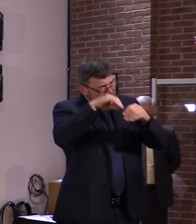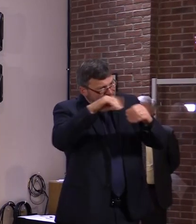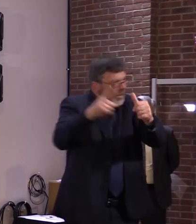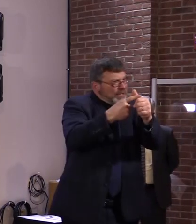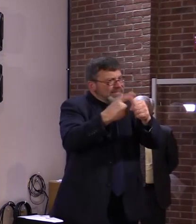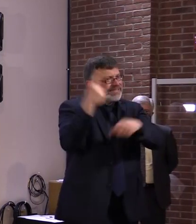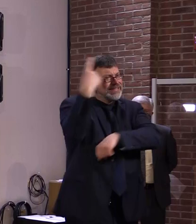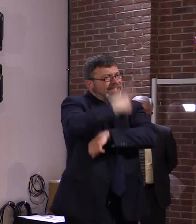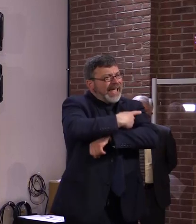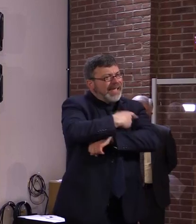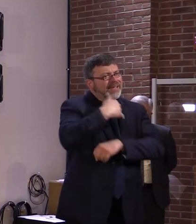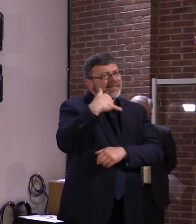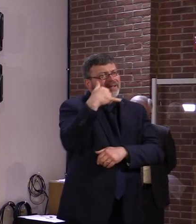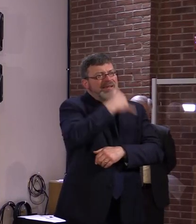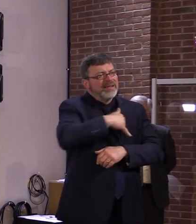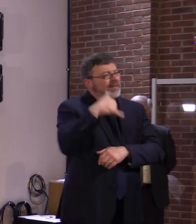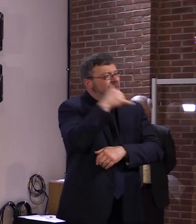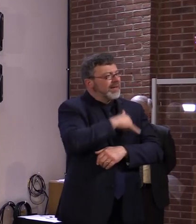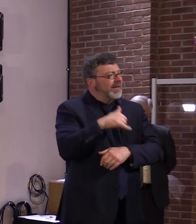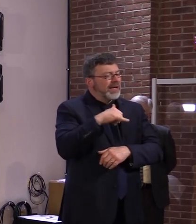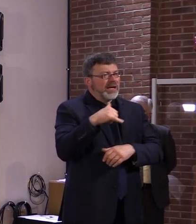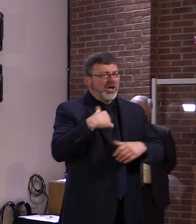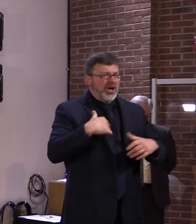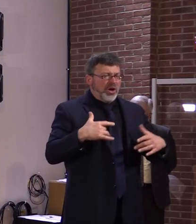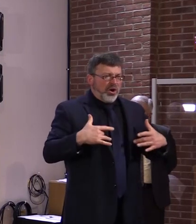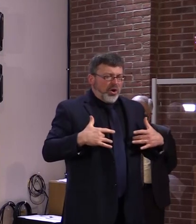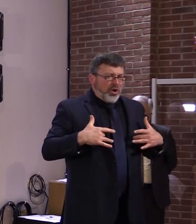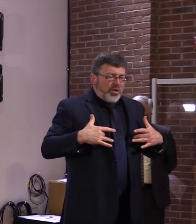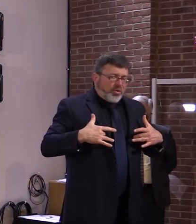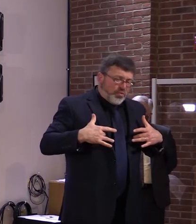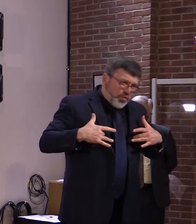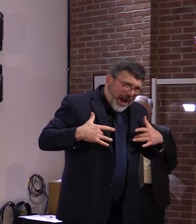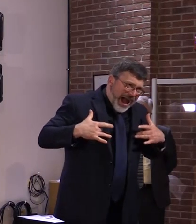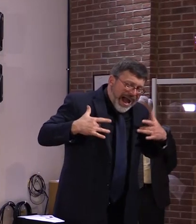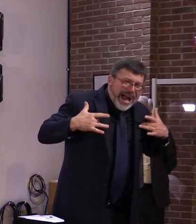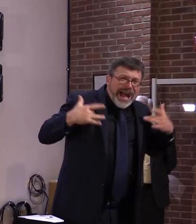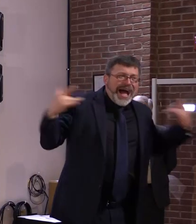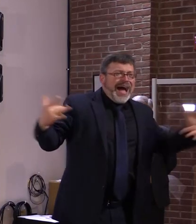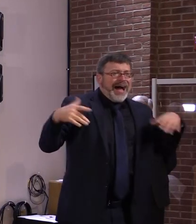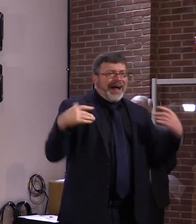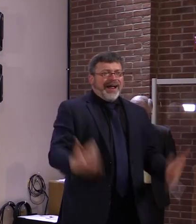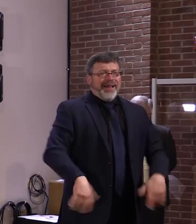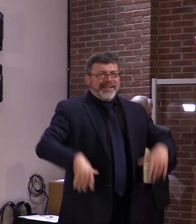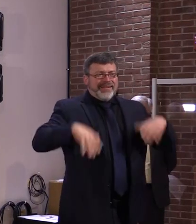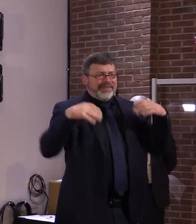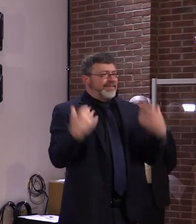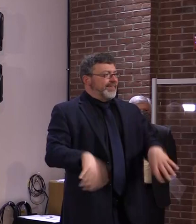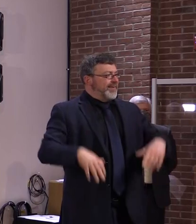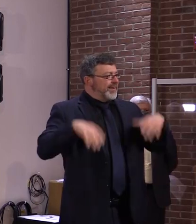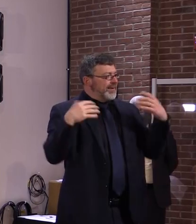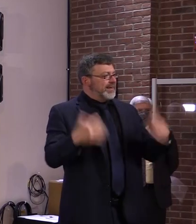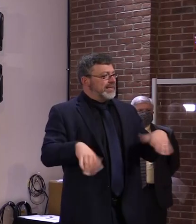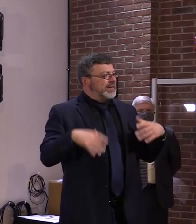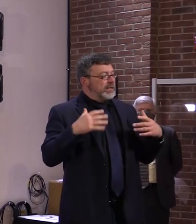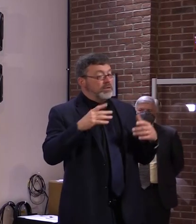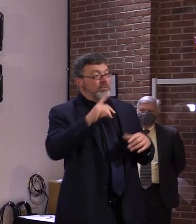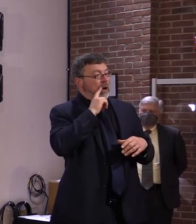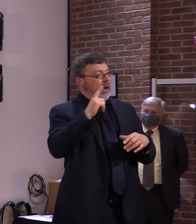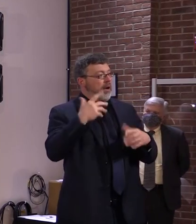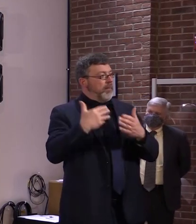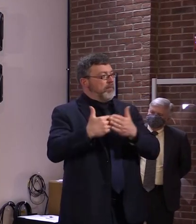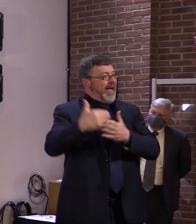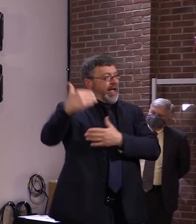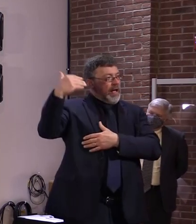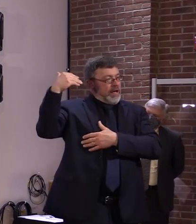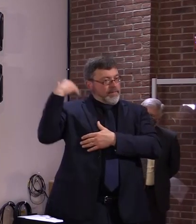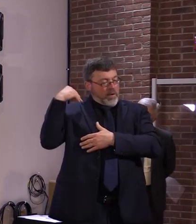encouraging sign. I'm still very concerned about the 18 to 30. And that's